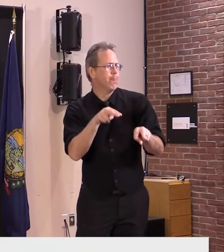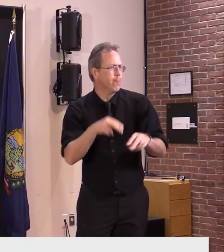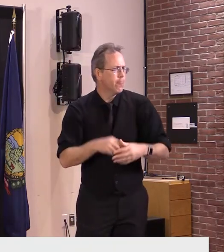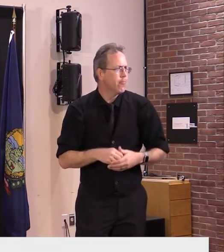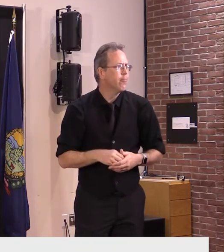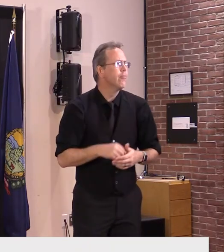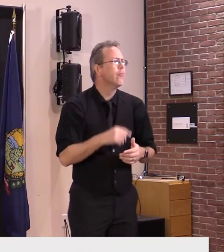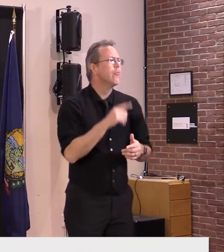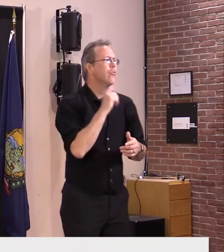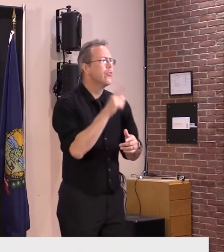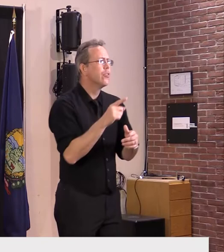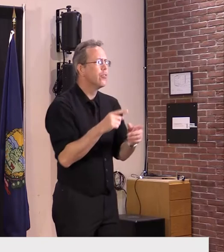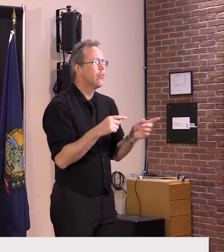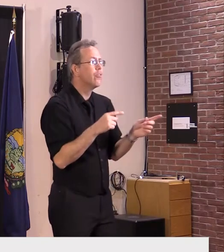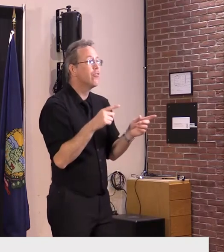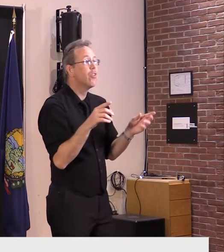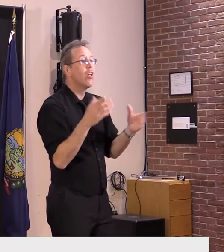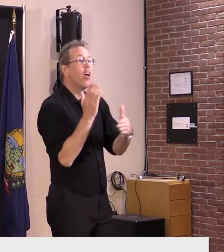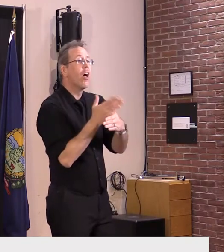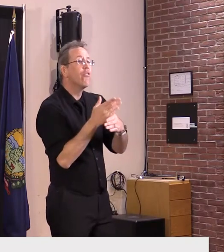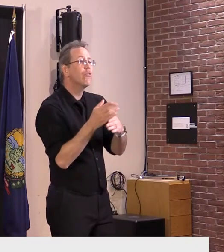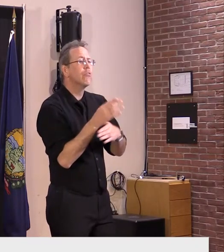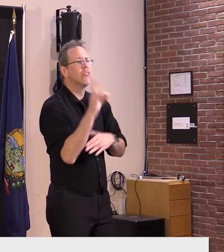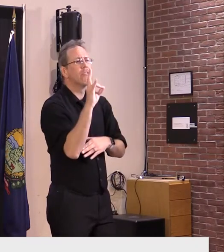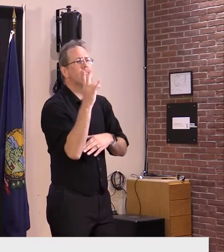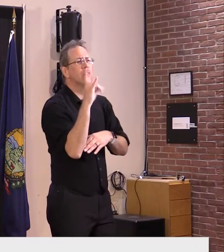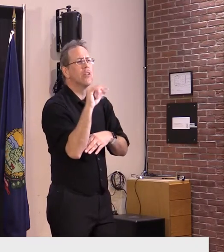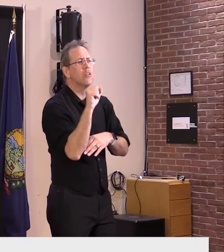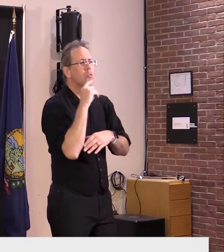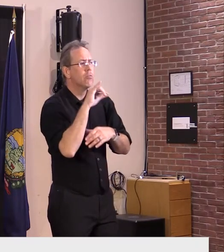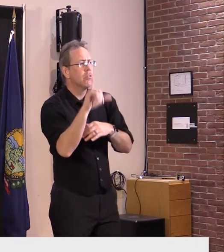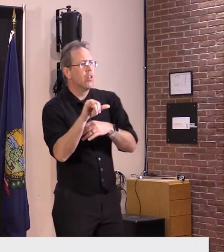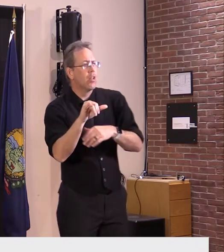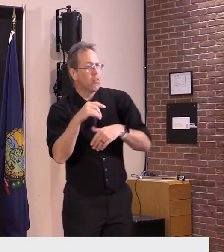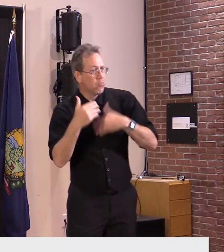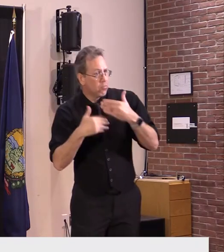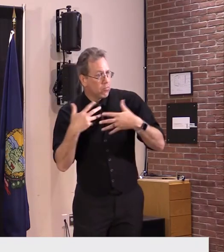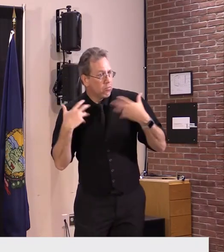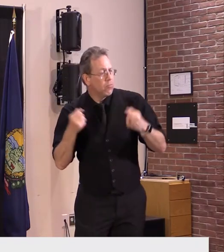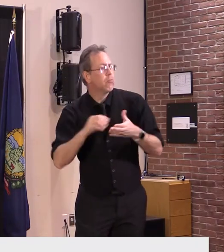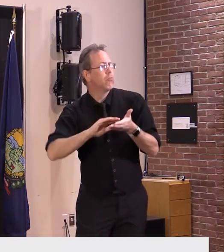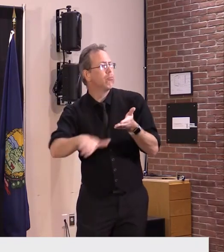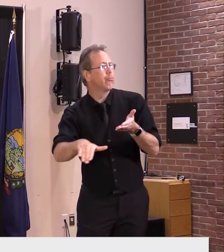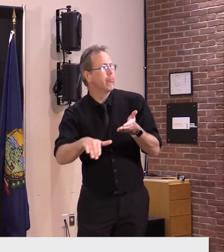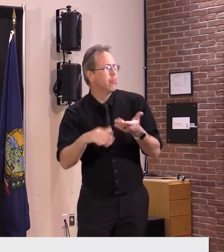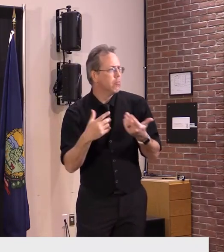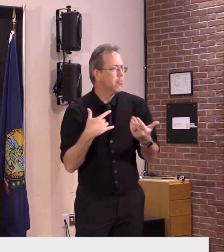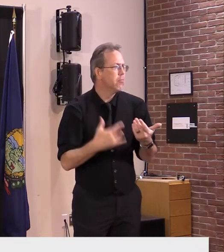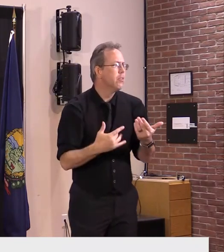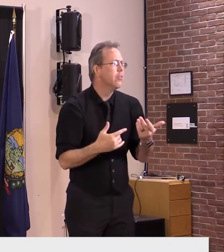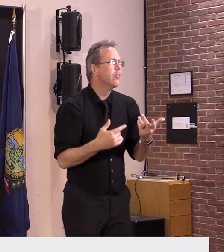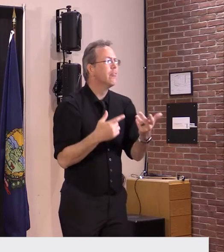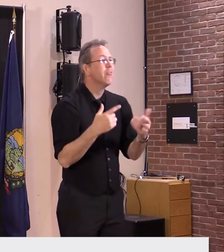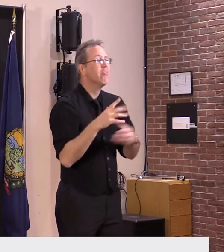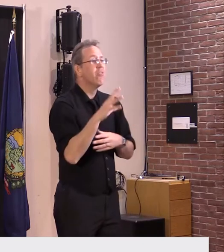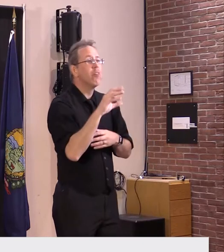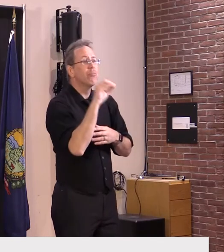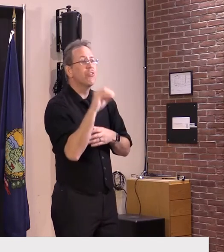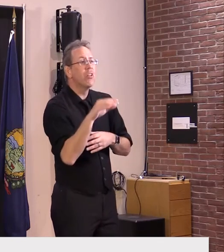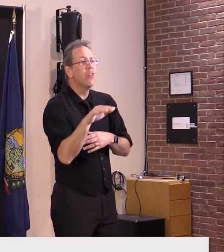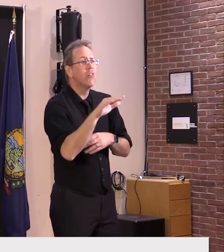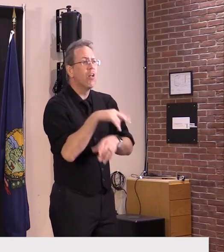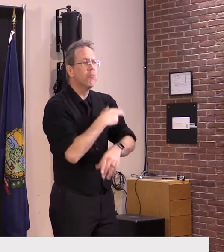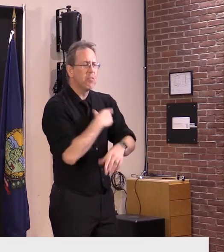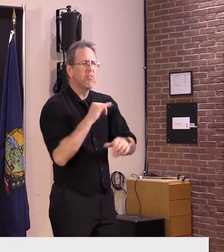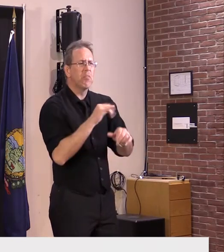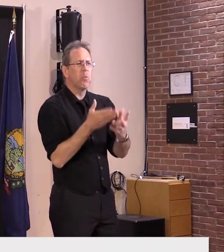the hospital for COVID reasons is 5% of all hospital beds, which